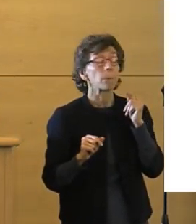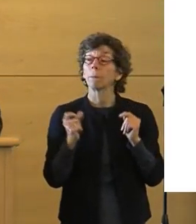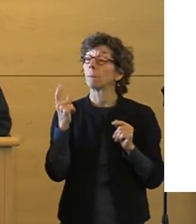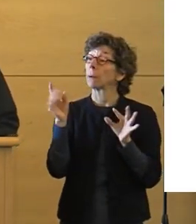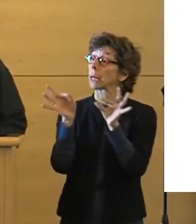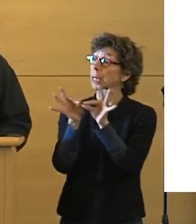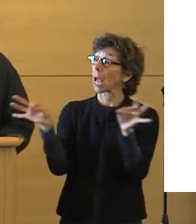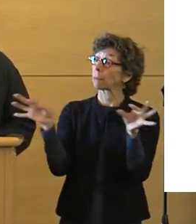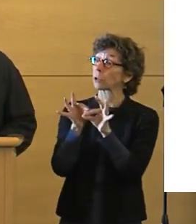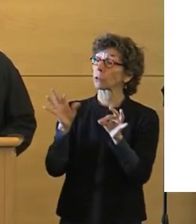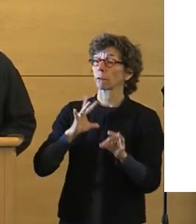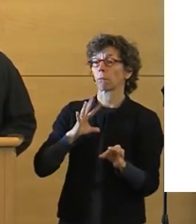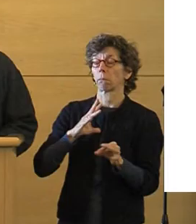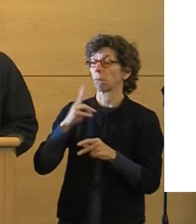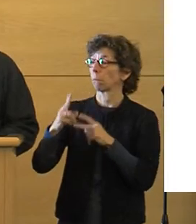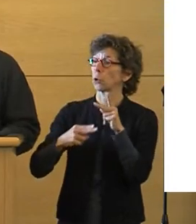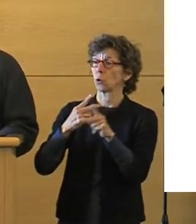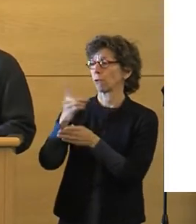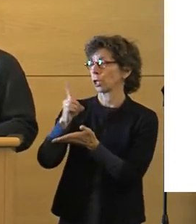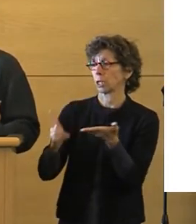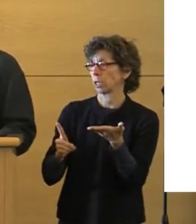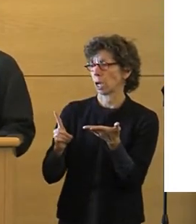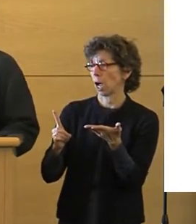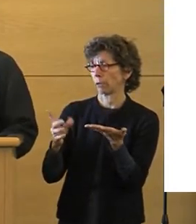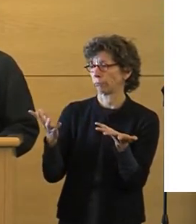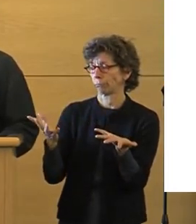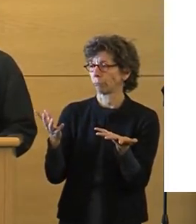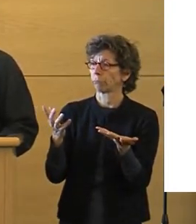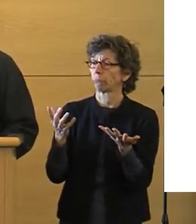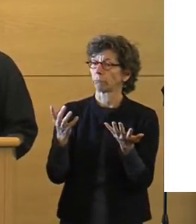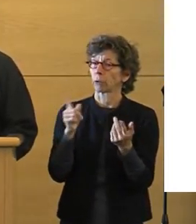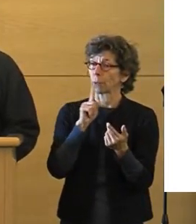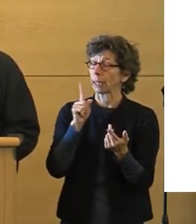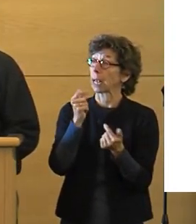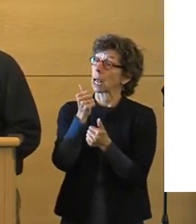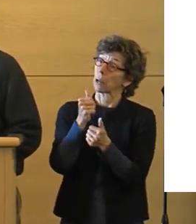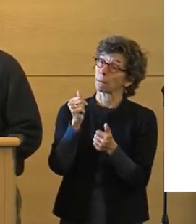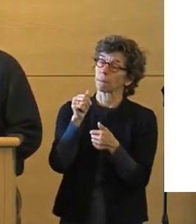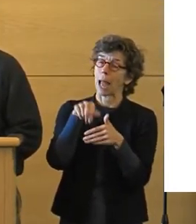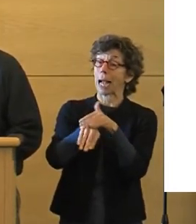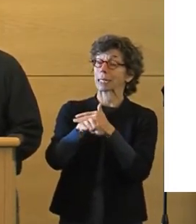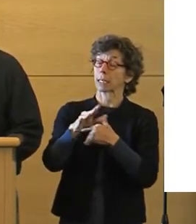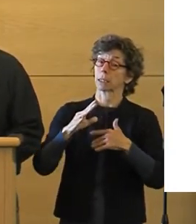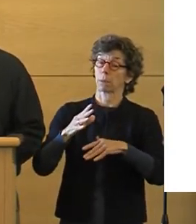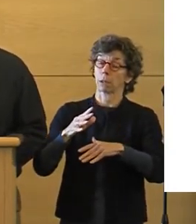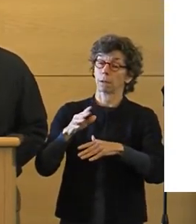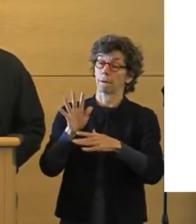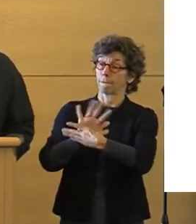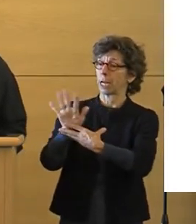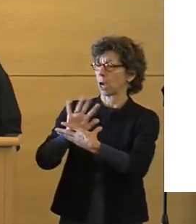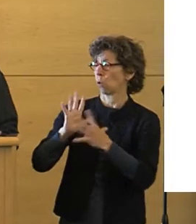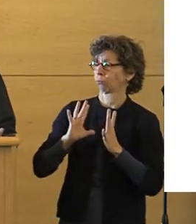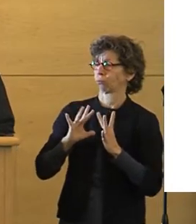matching. And this is what we're using on the Do It video website. And I think I've got that URL coming